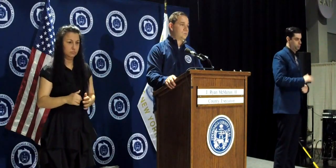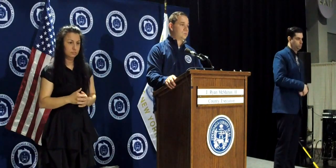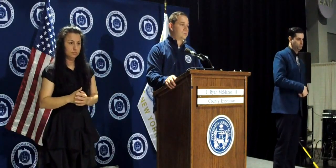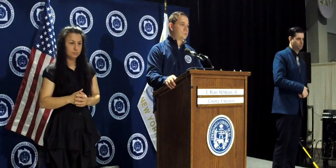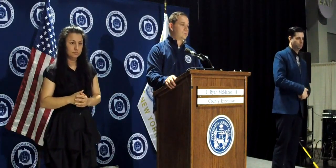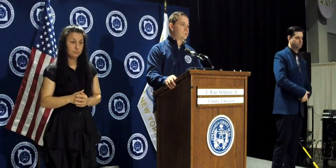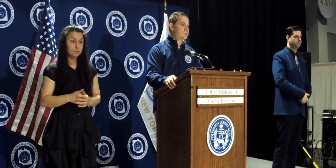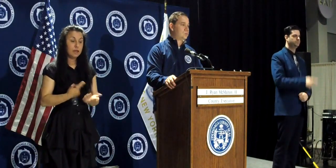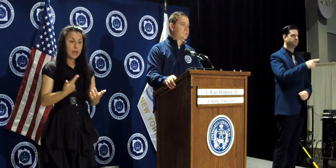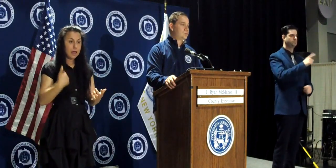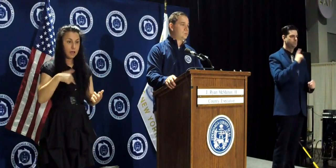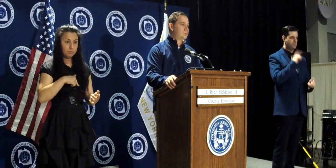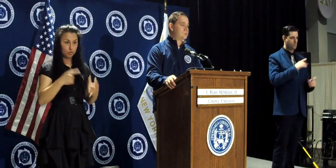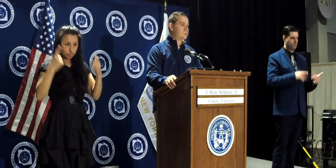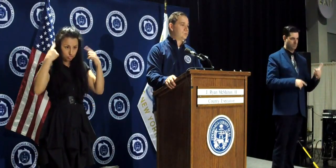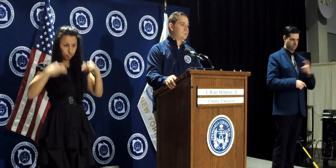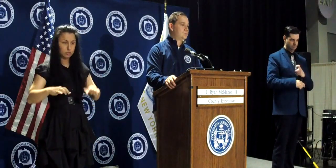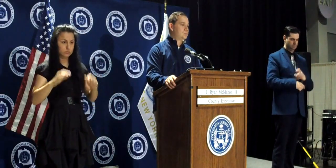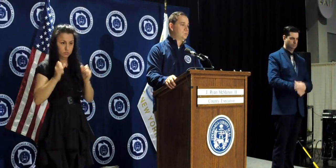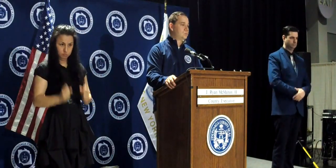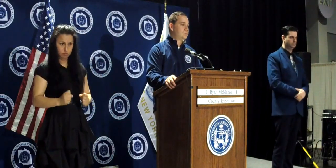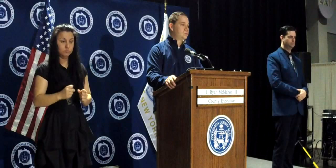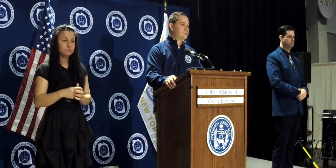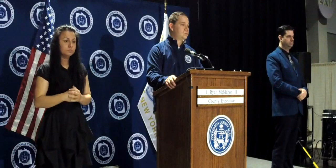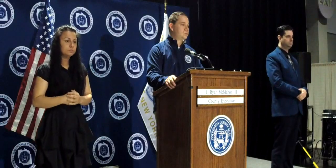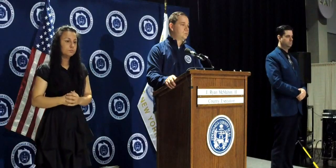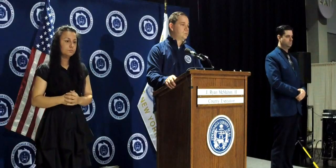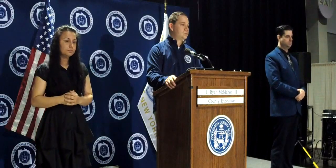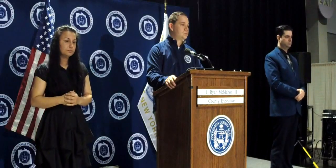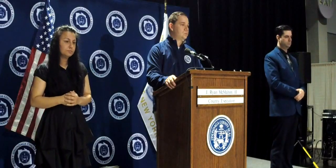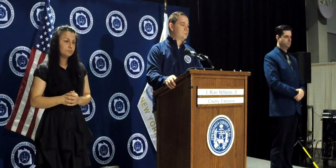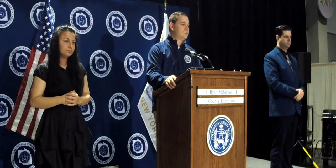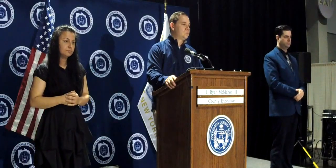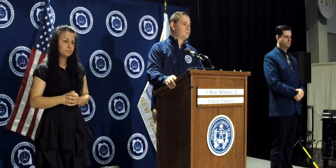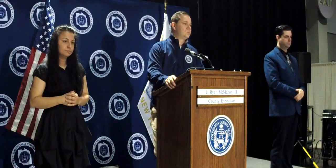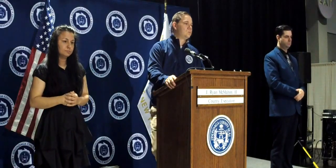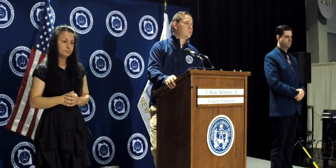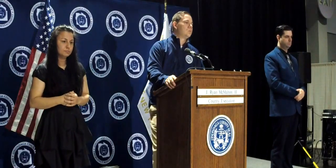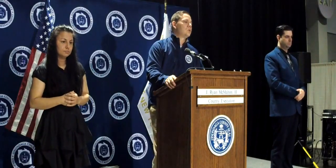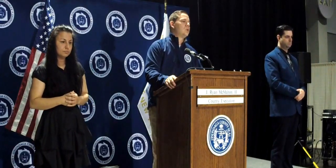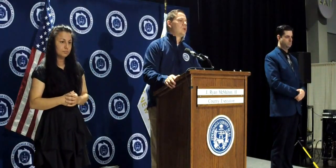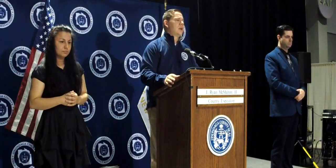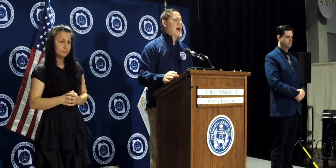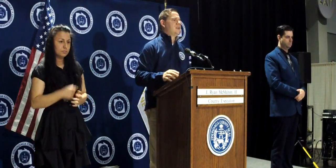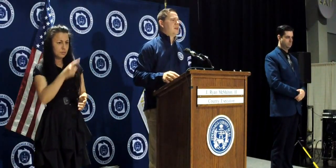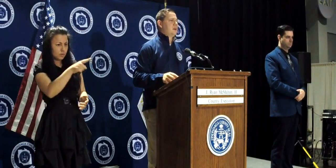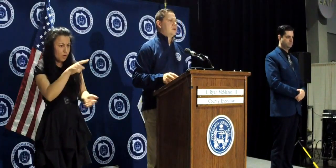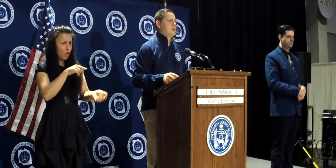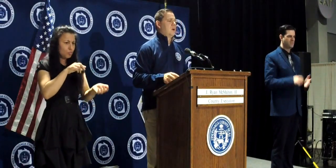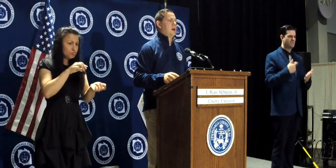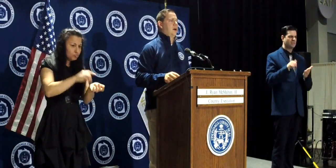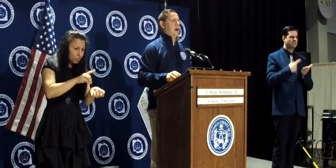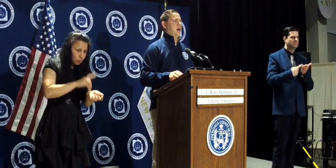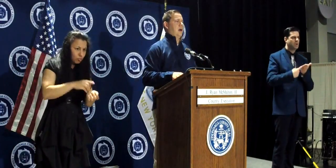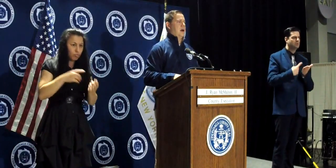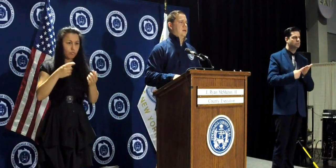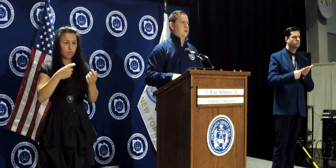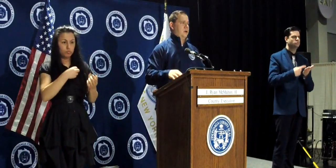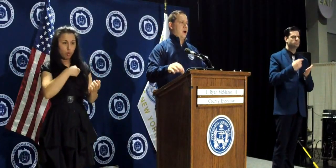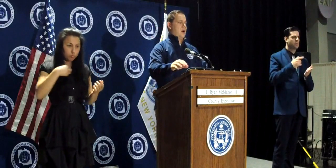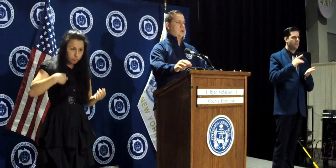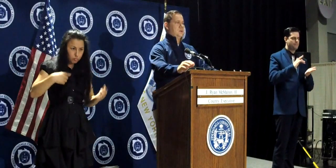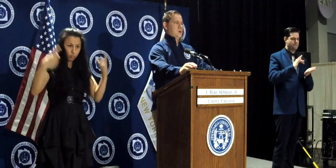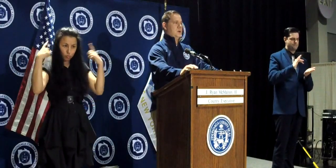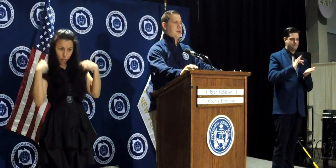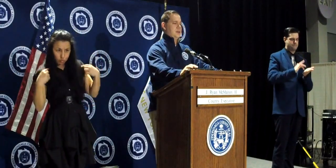with employees, medical staff going downstate from here in Central New York? Yeah, I think so.